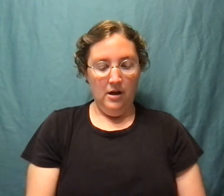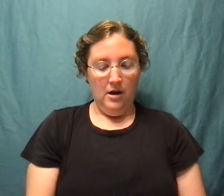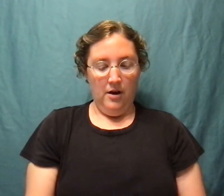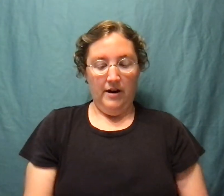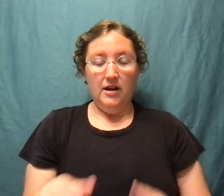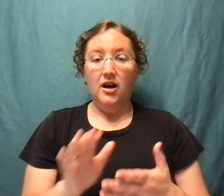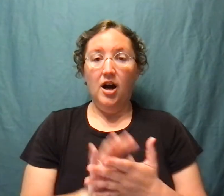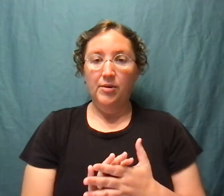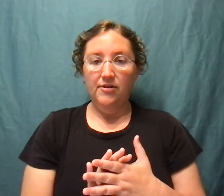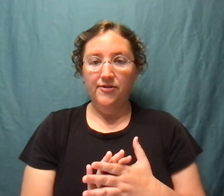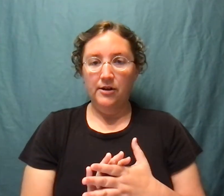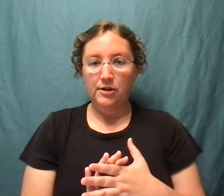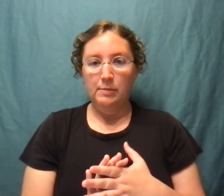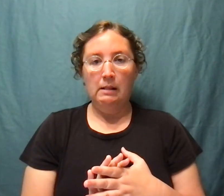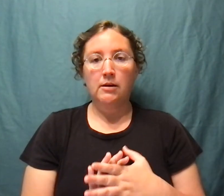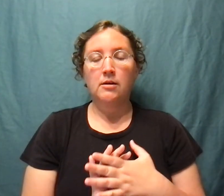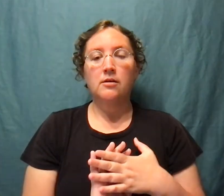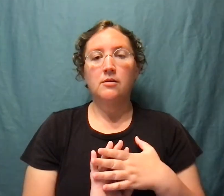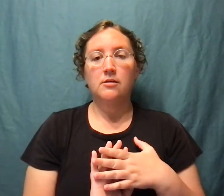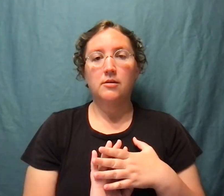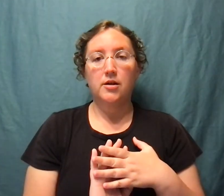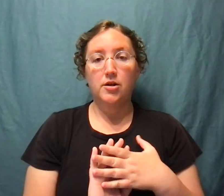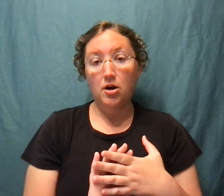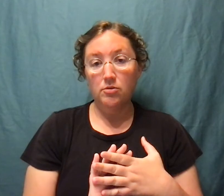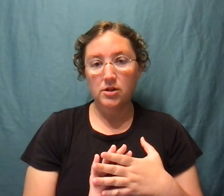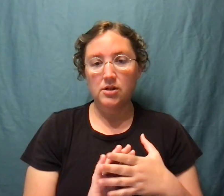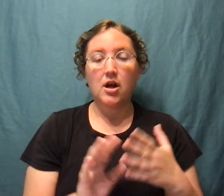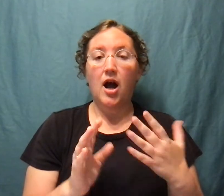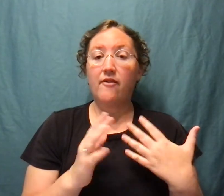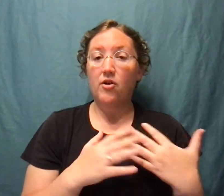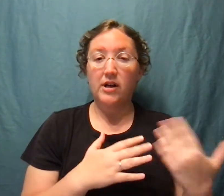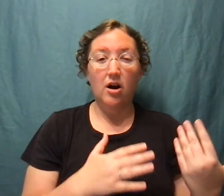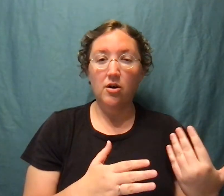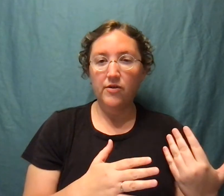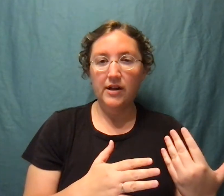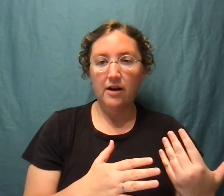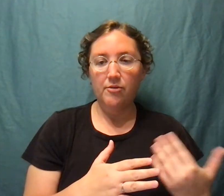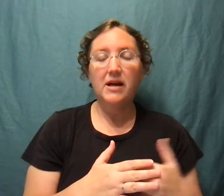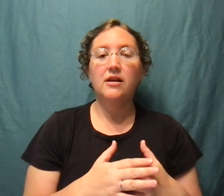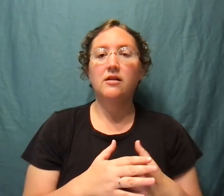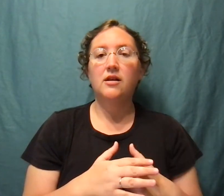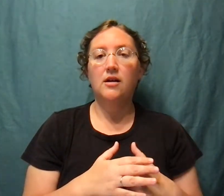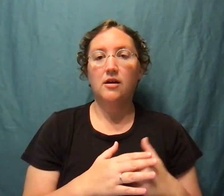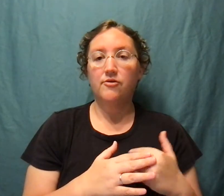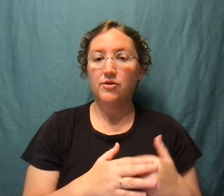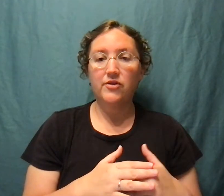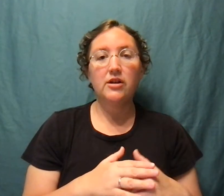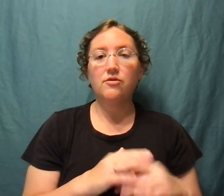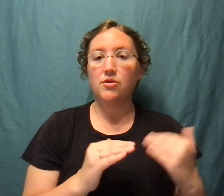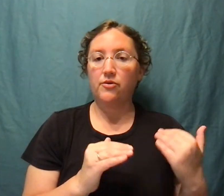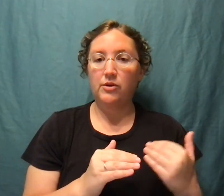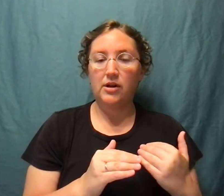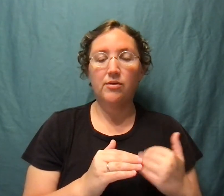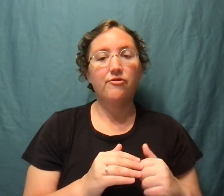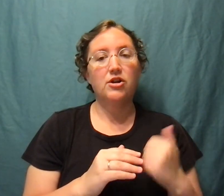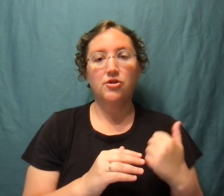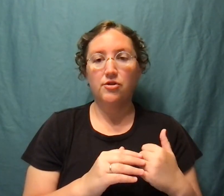All right, a couple of finger spelling notes. I've already gone over the alphabet in the first video, so if you need a refresher, you can